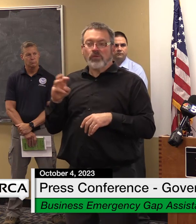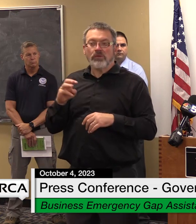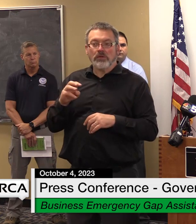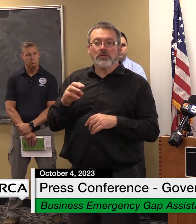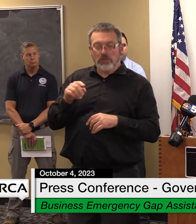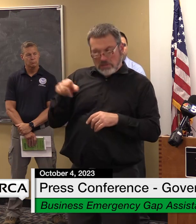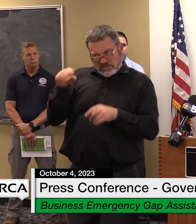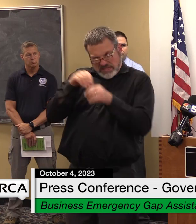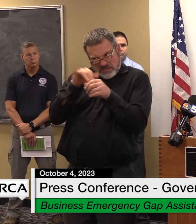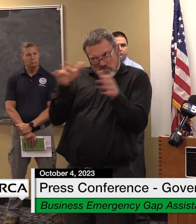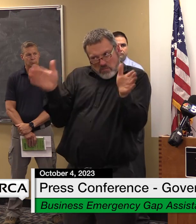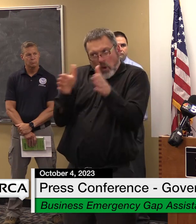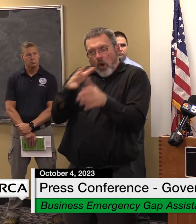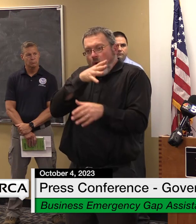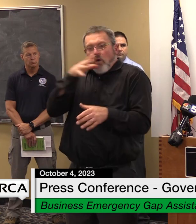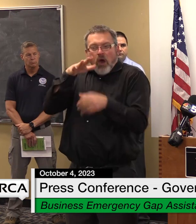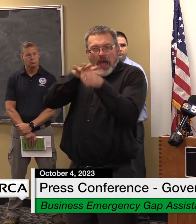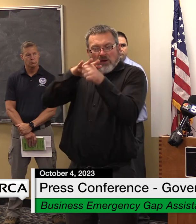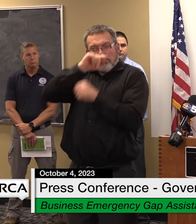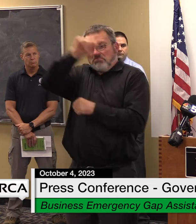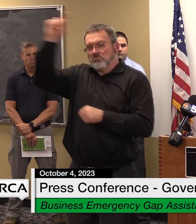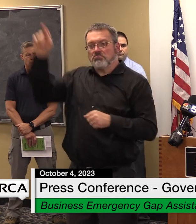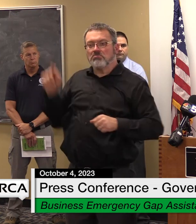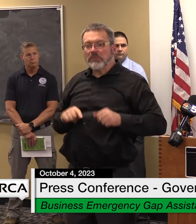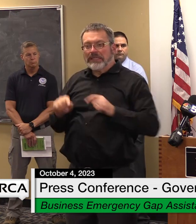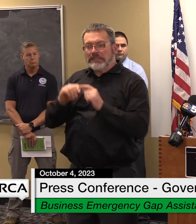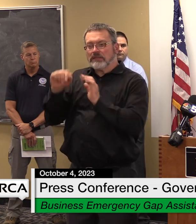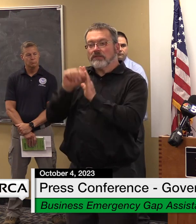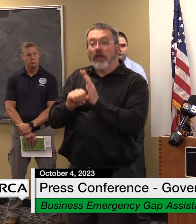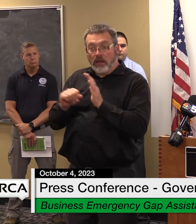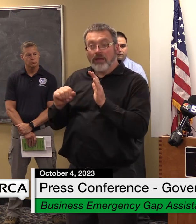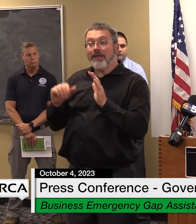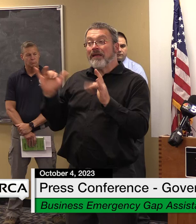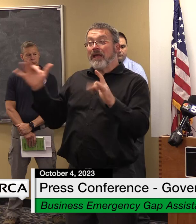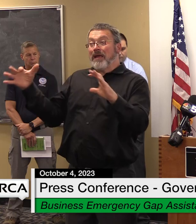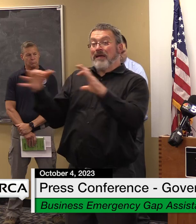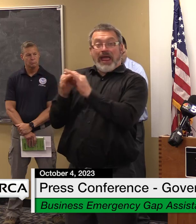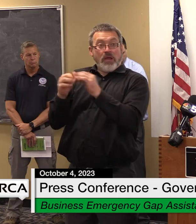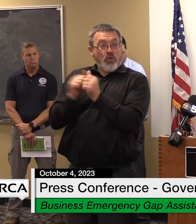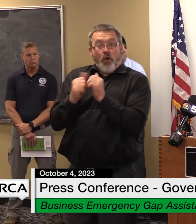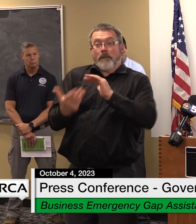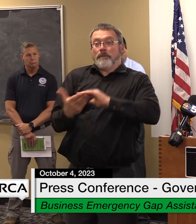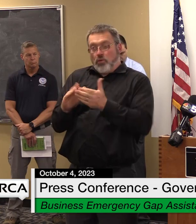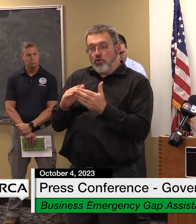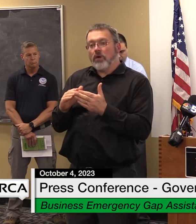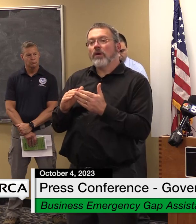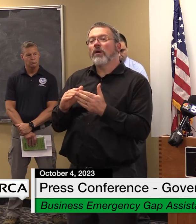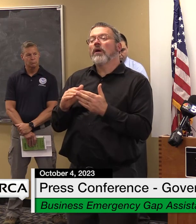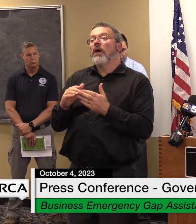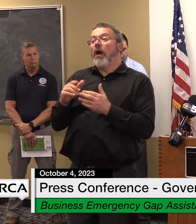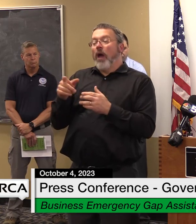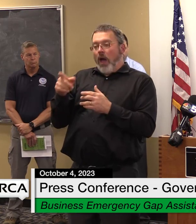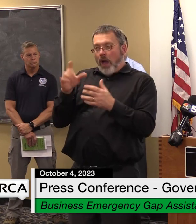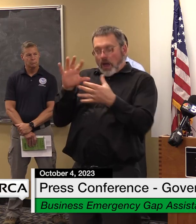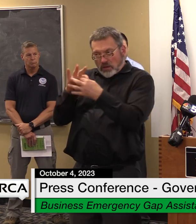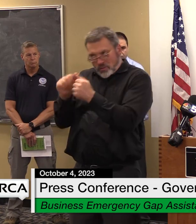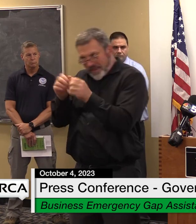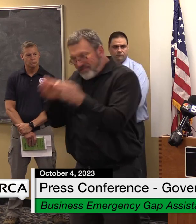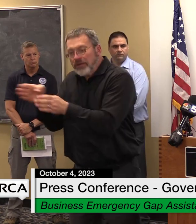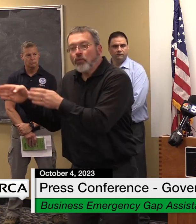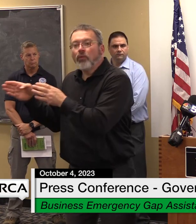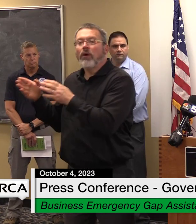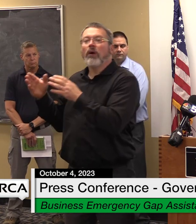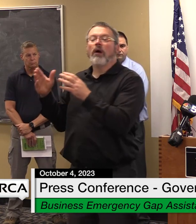need. These teams used their close connections to the community to work with citizens and connect resources like volunteer